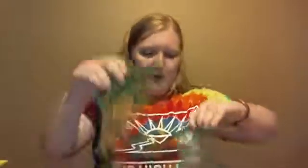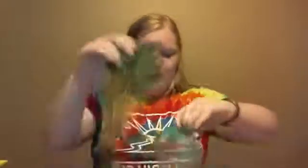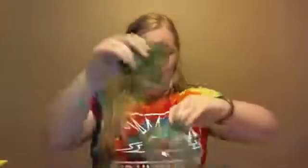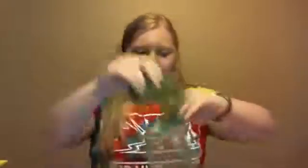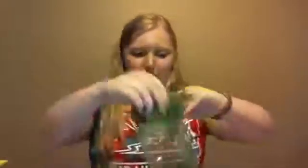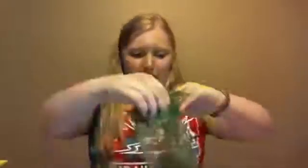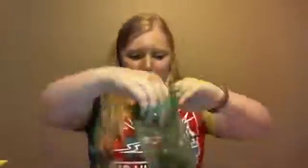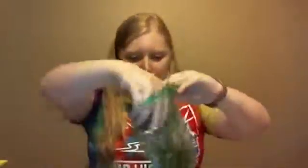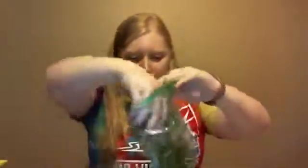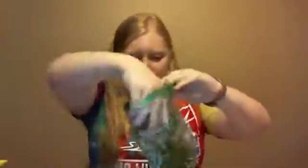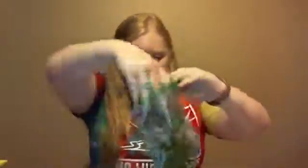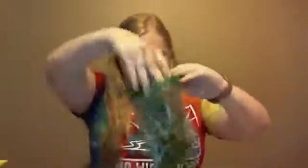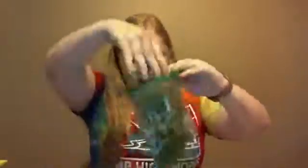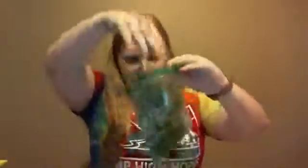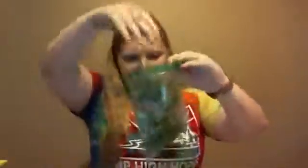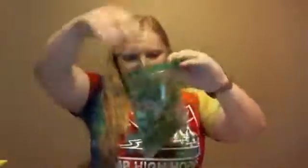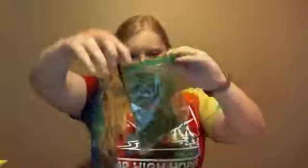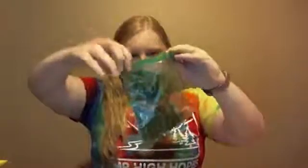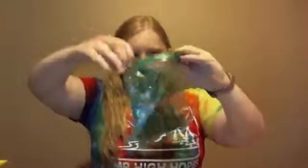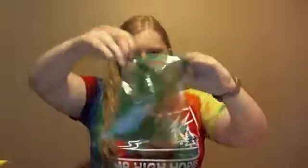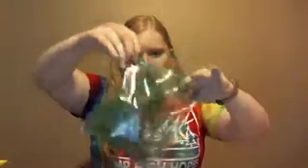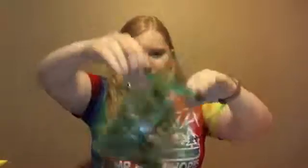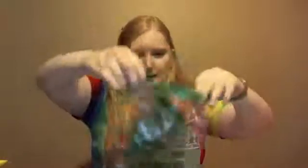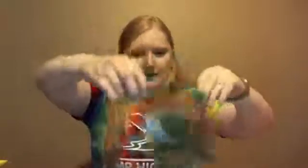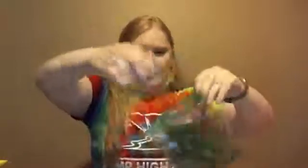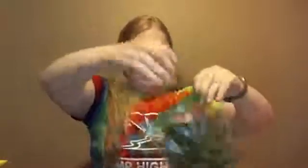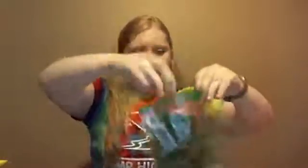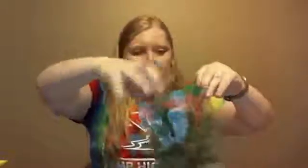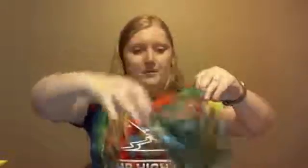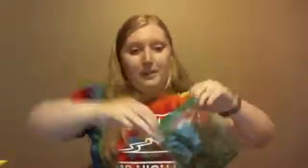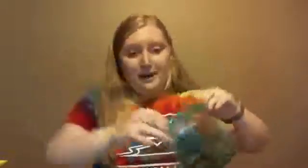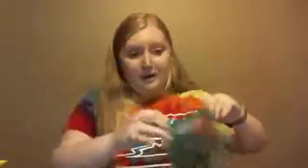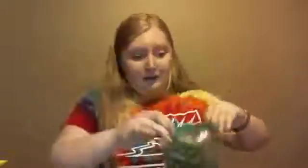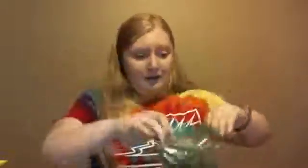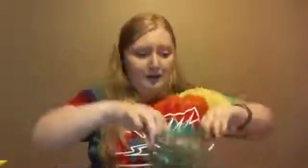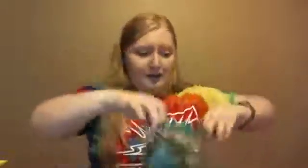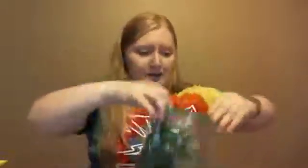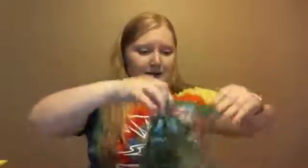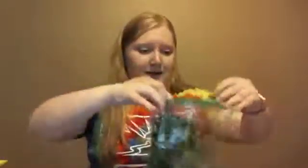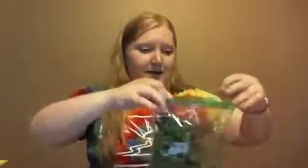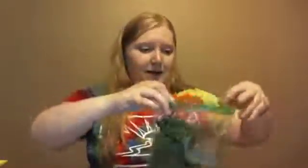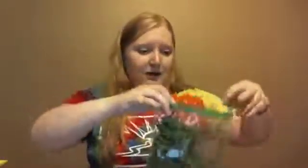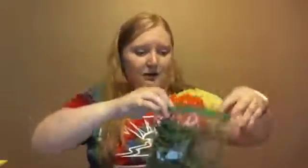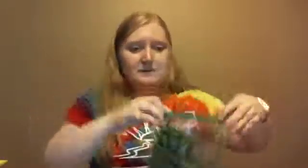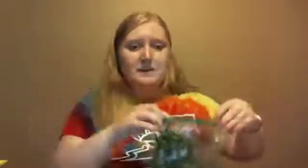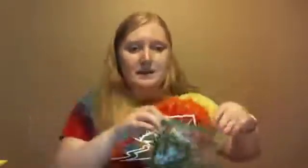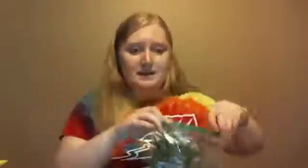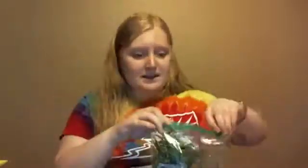Being at home always has its advantages, but also has its disadvantages because,